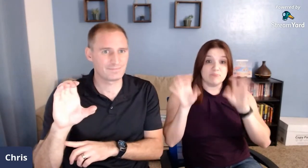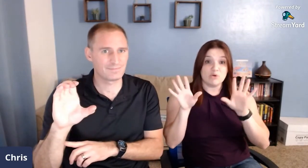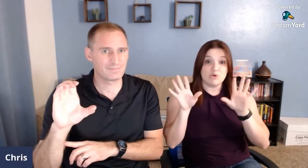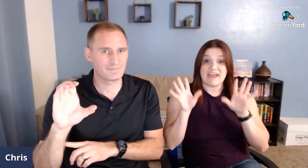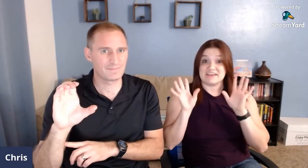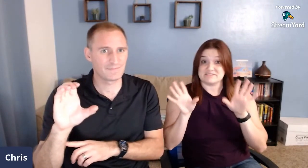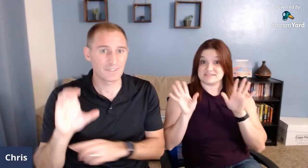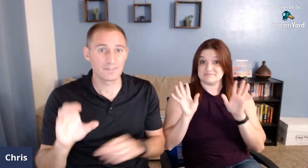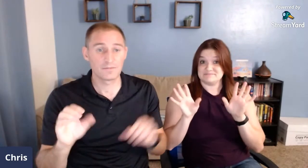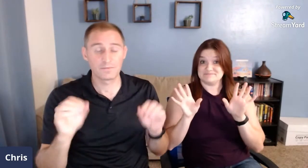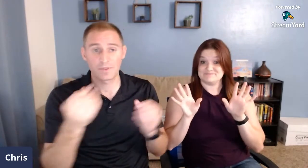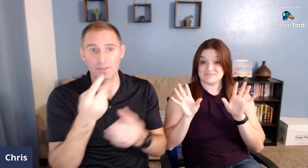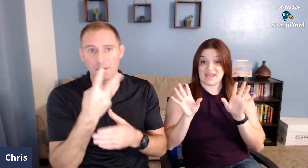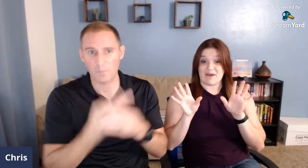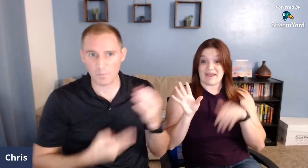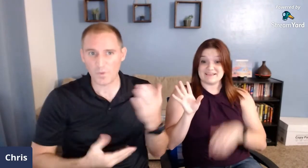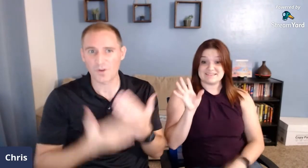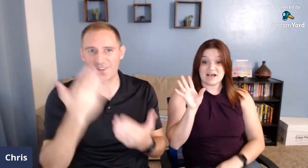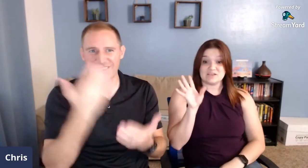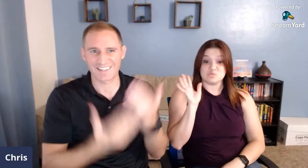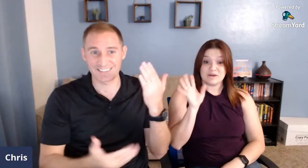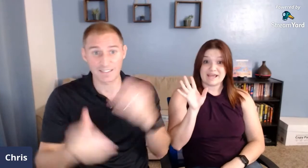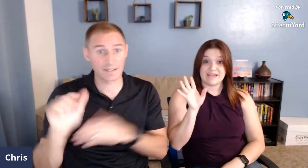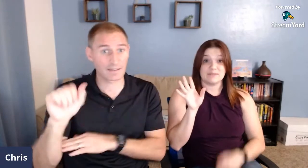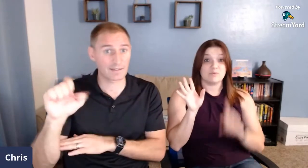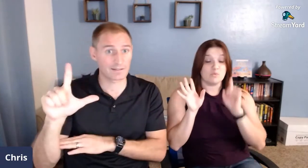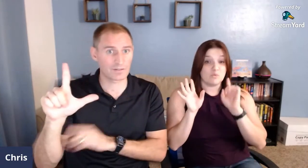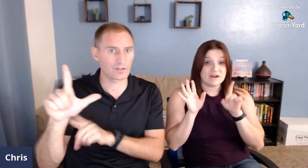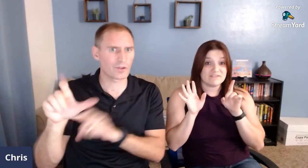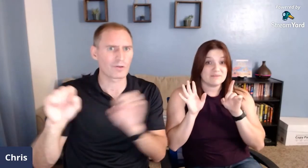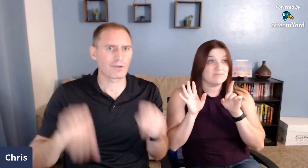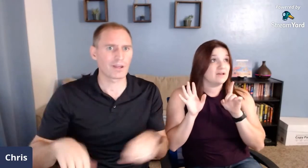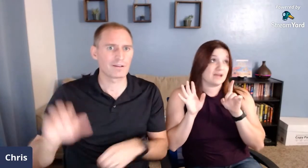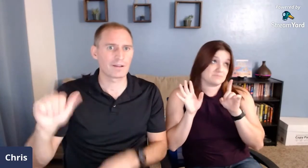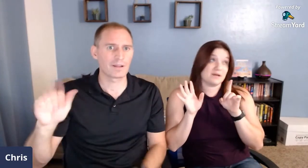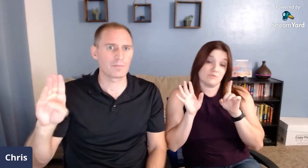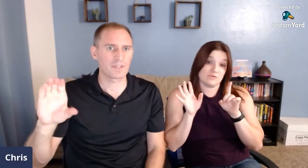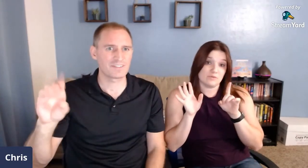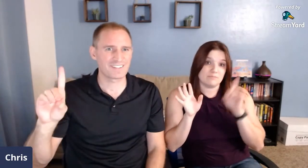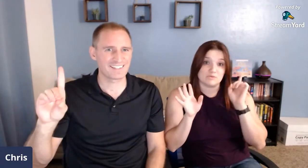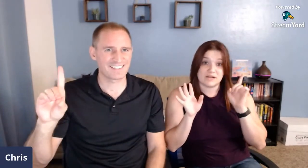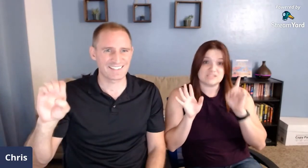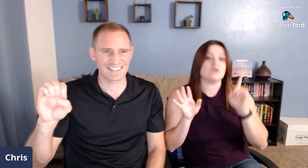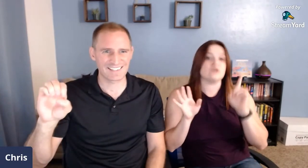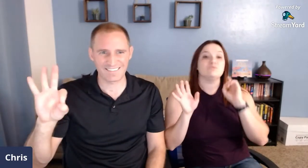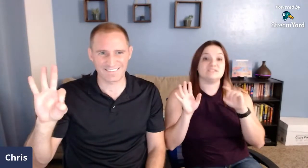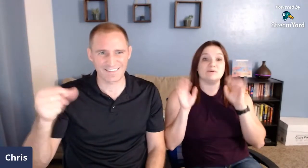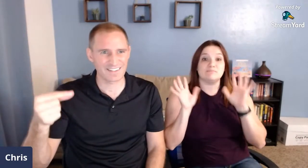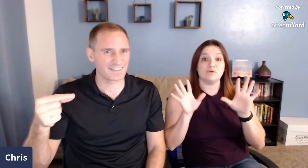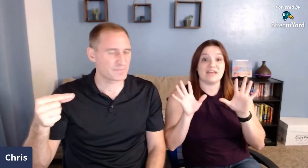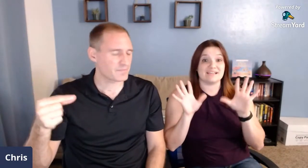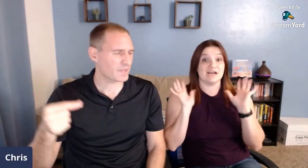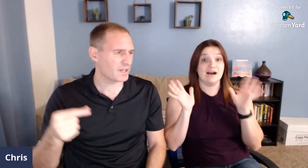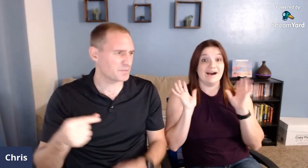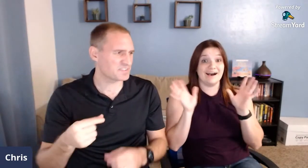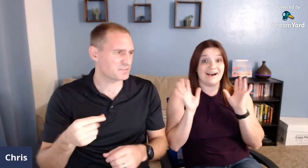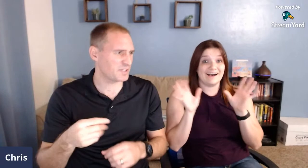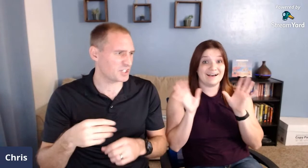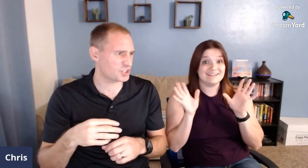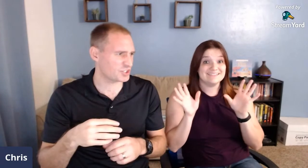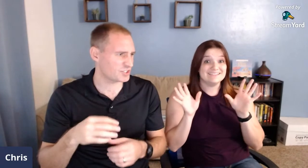done with both hands. Now, ASL is one-handed, but one of them, actually probably more than one, but the one I saw was done with both